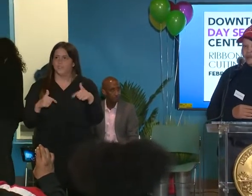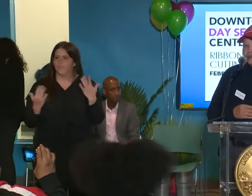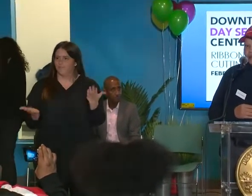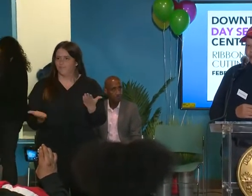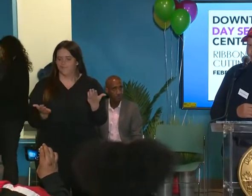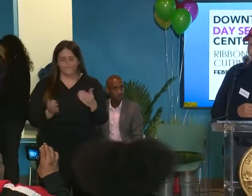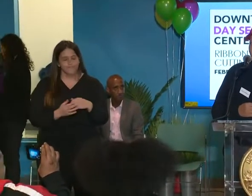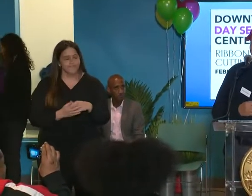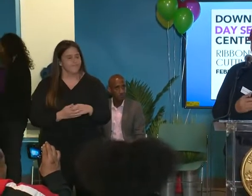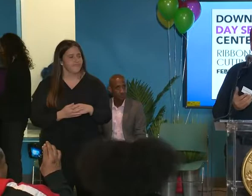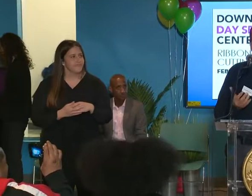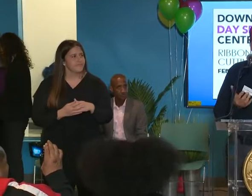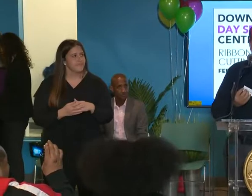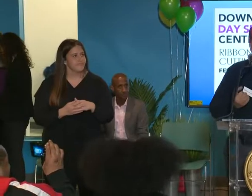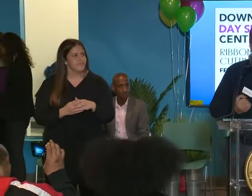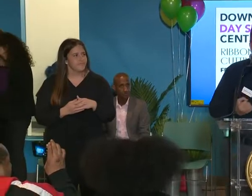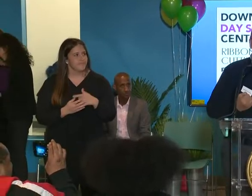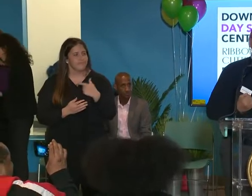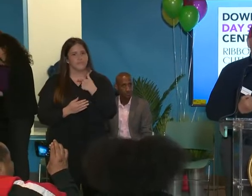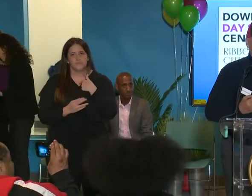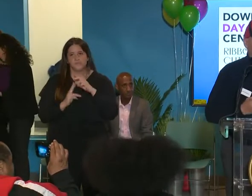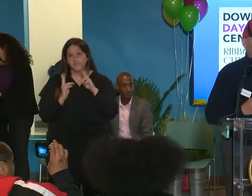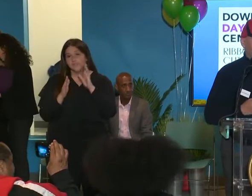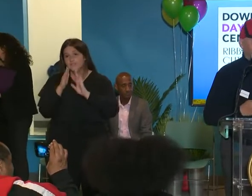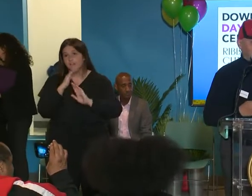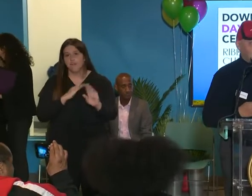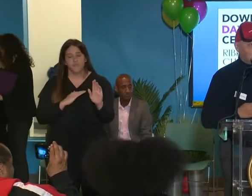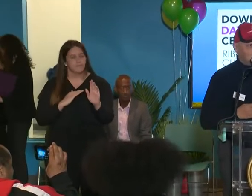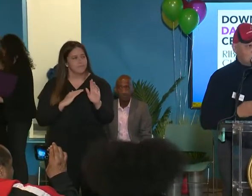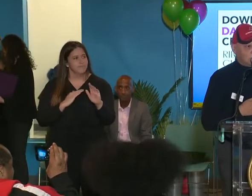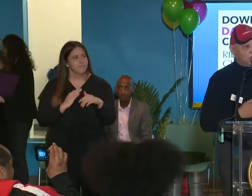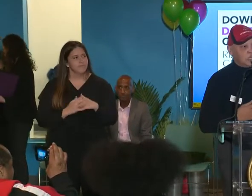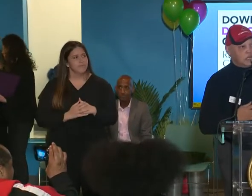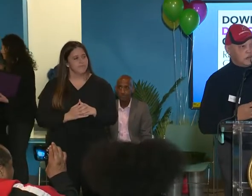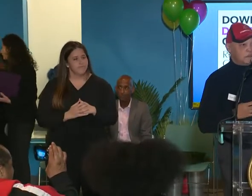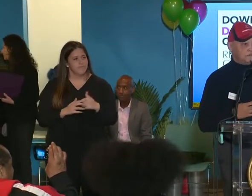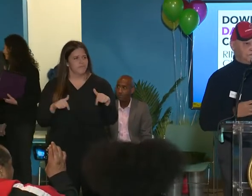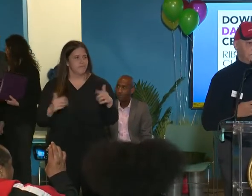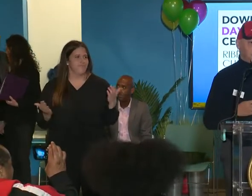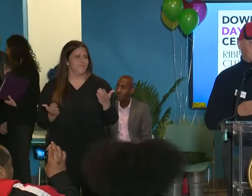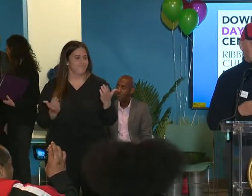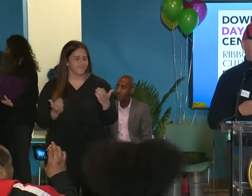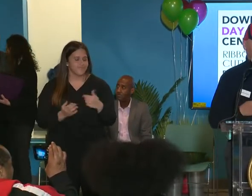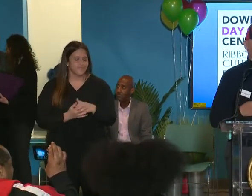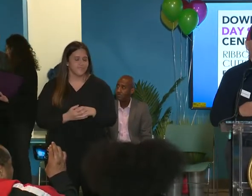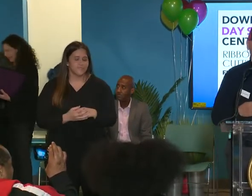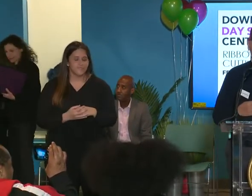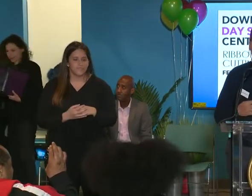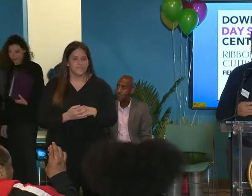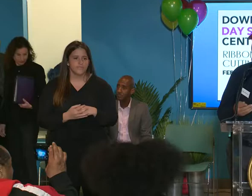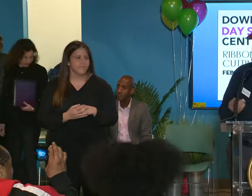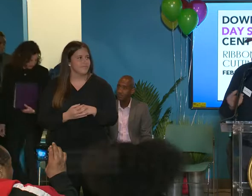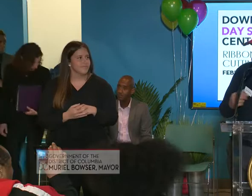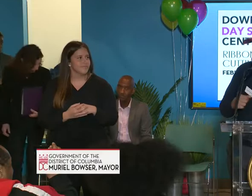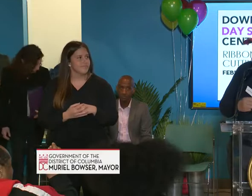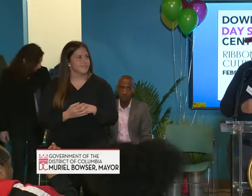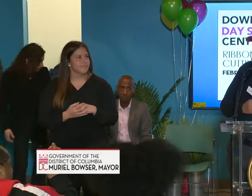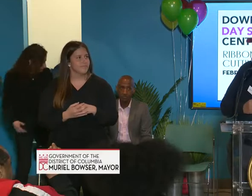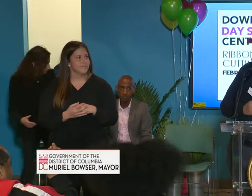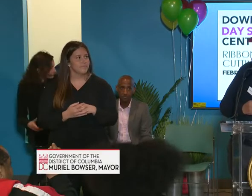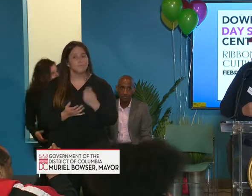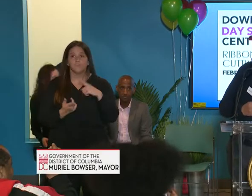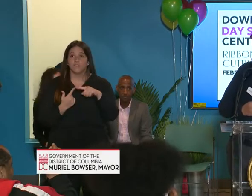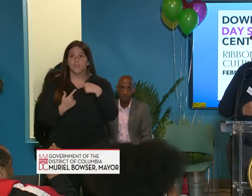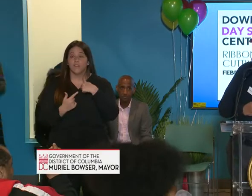here. I am humbled to be here. And when I break